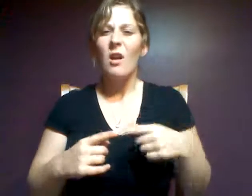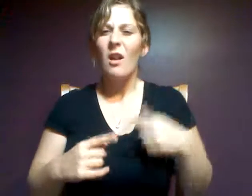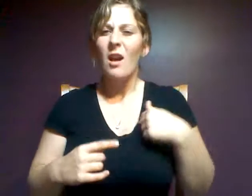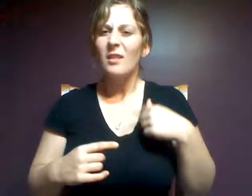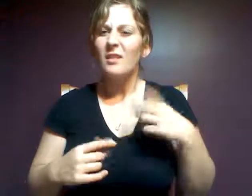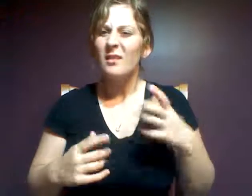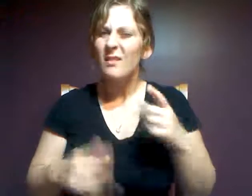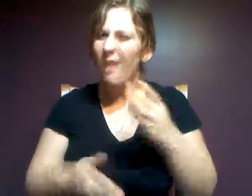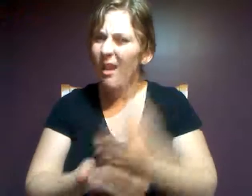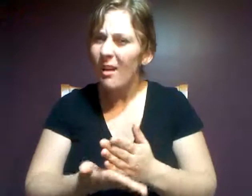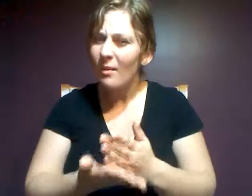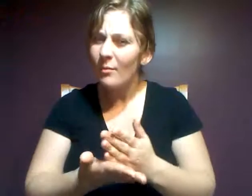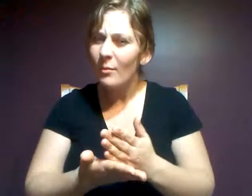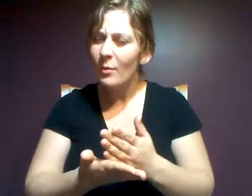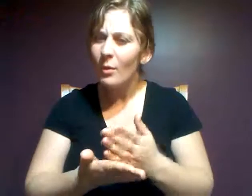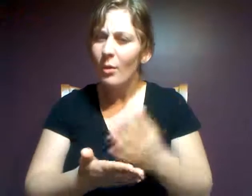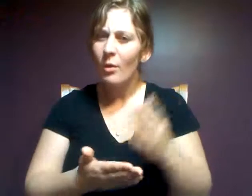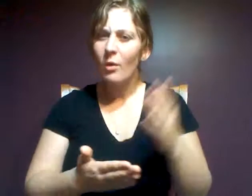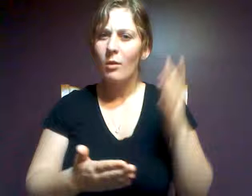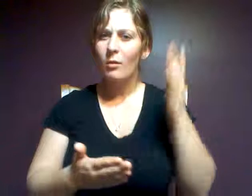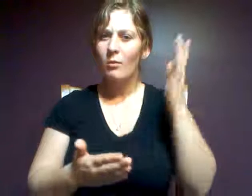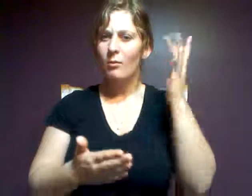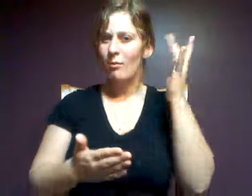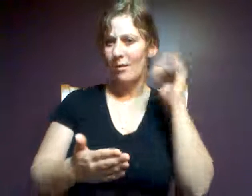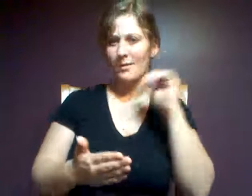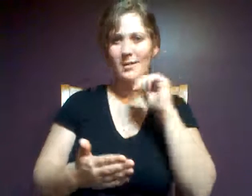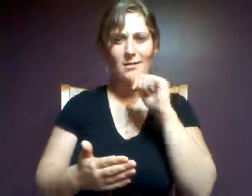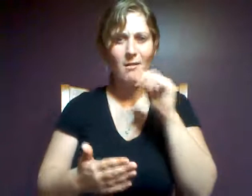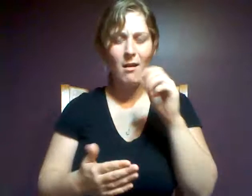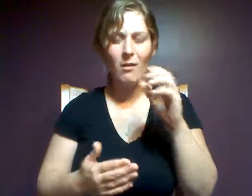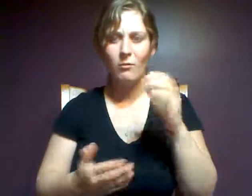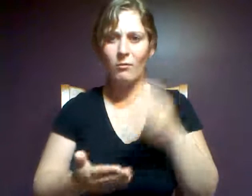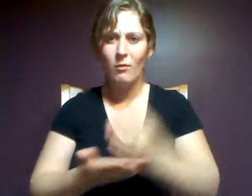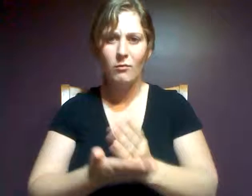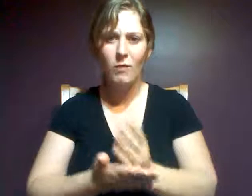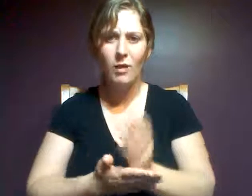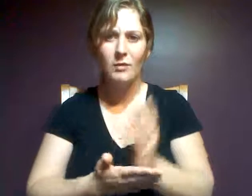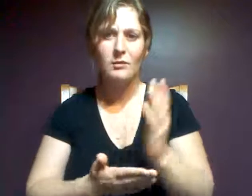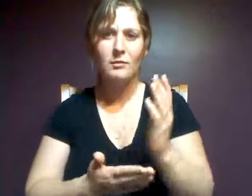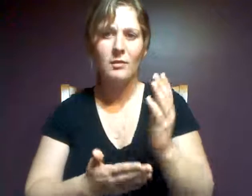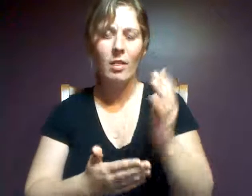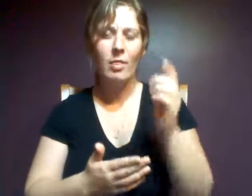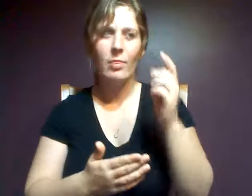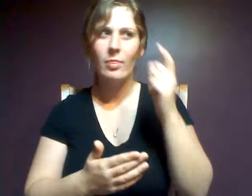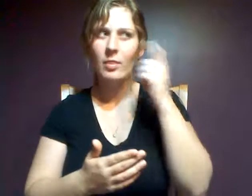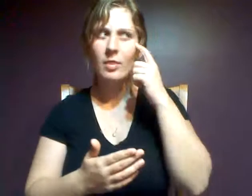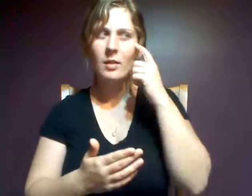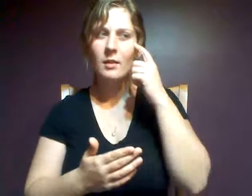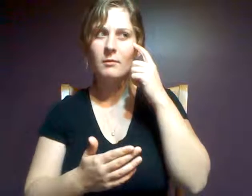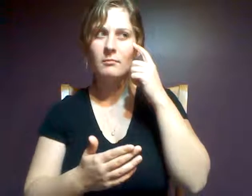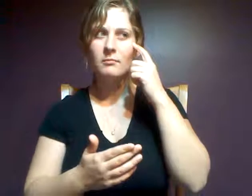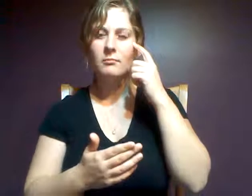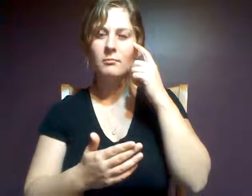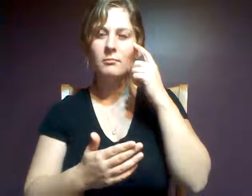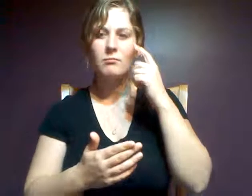10,000 people every month Google, "Am I ugly?" This is Faye. Faye's 13 and she